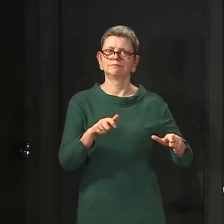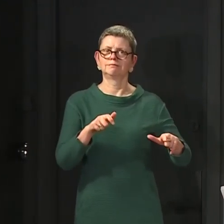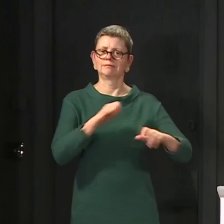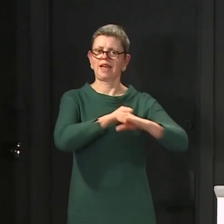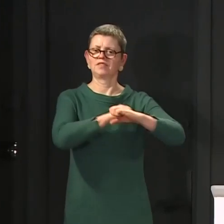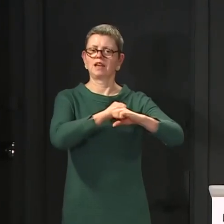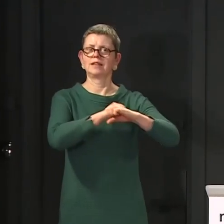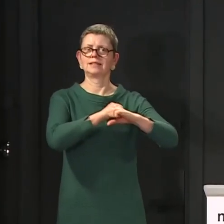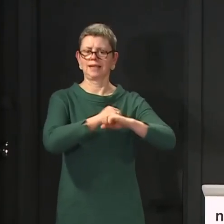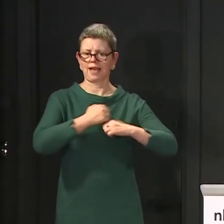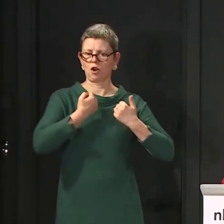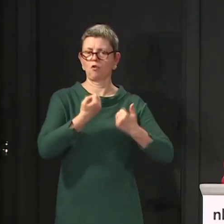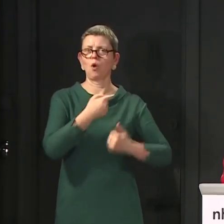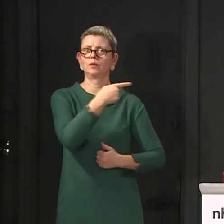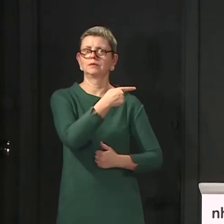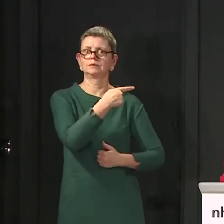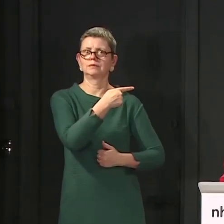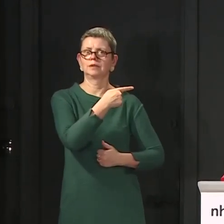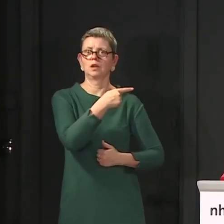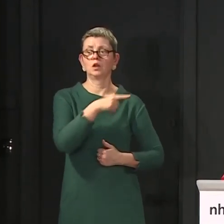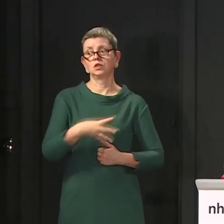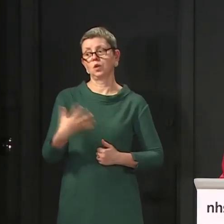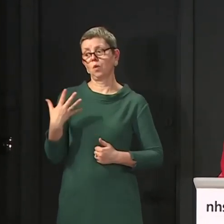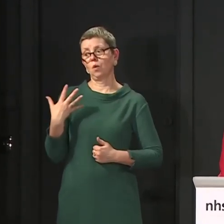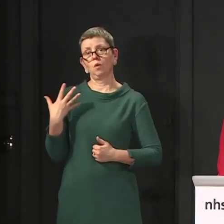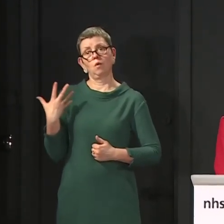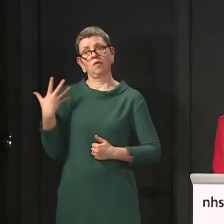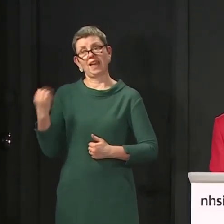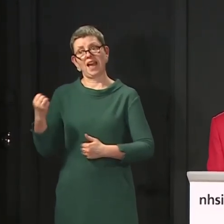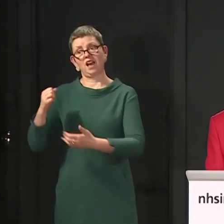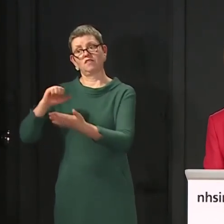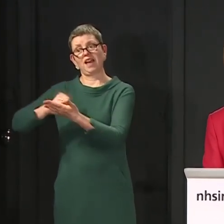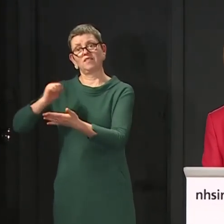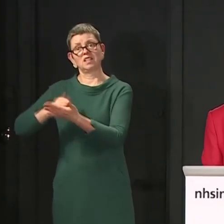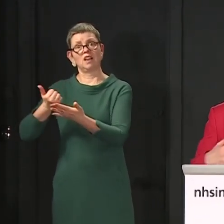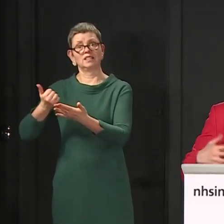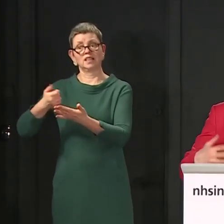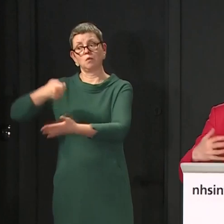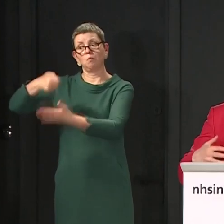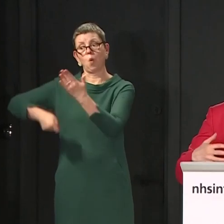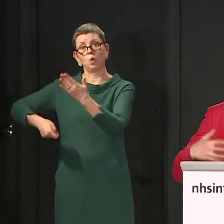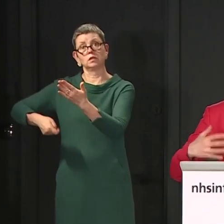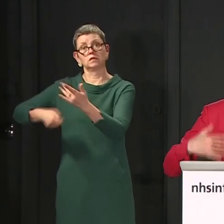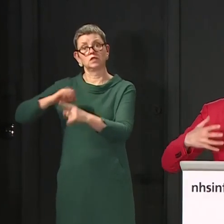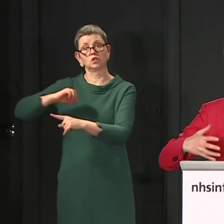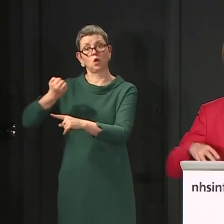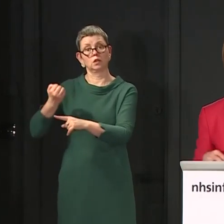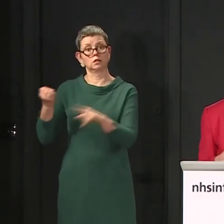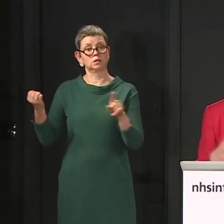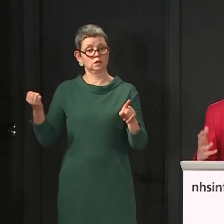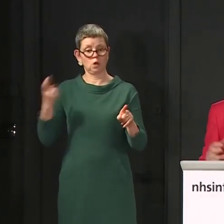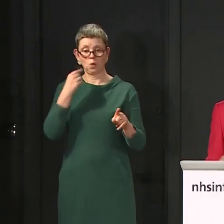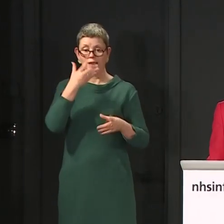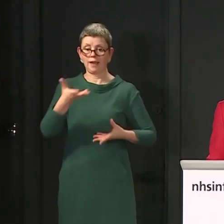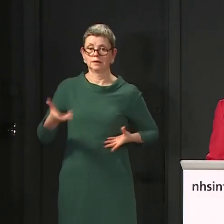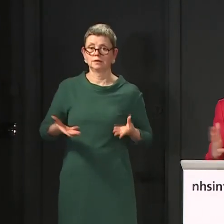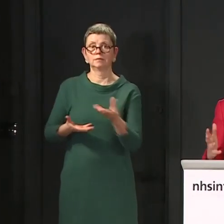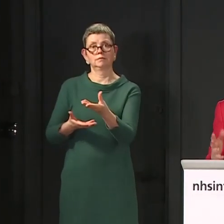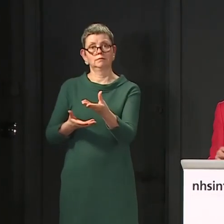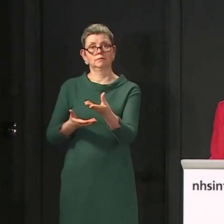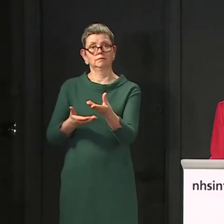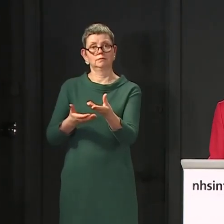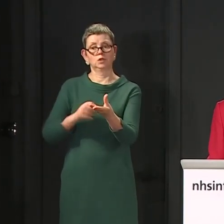any advertising space that the UK government may have secured in Scotland, we can provide Scottish Government public health messaging